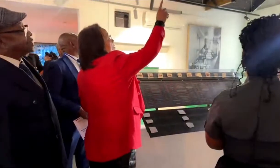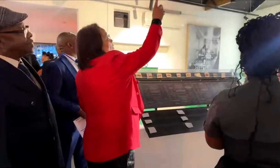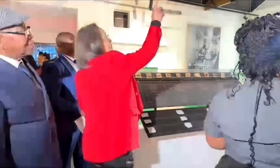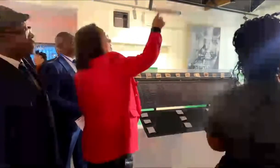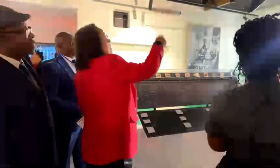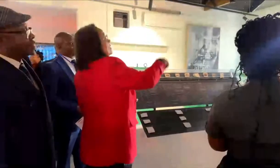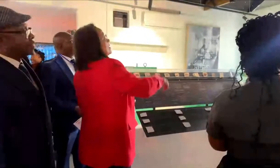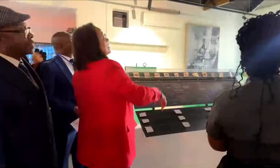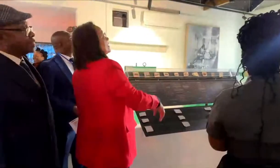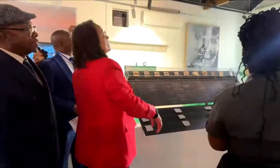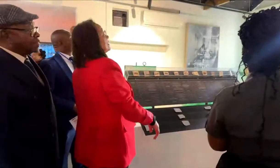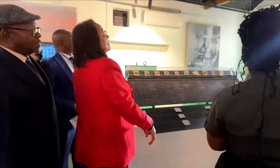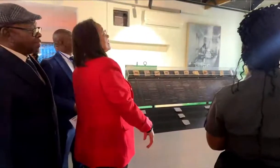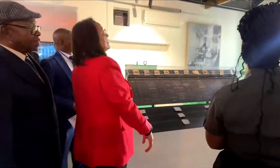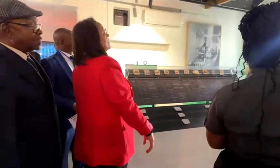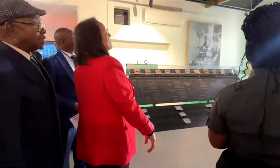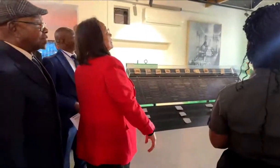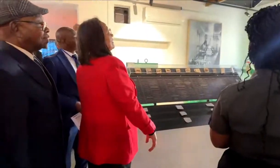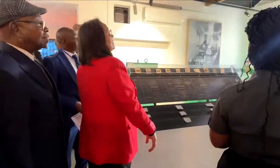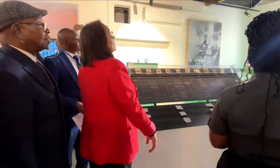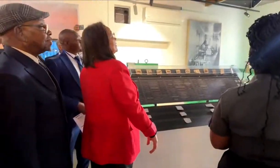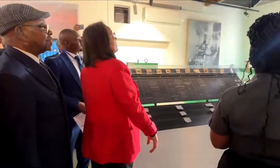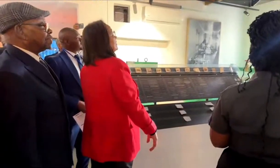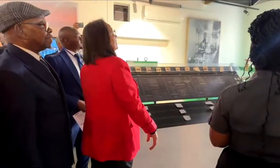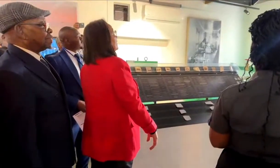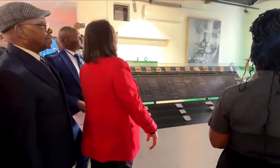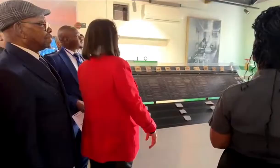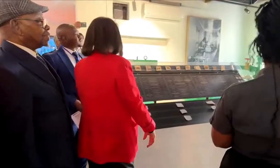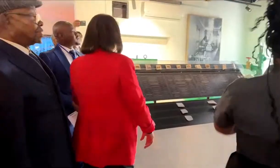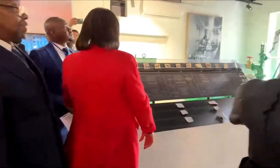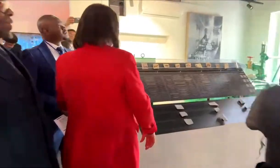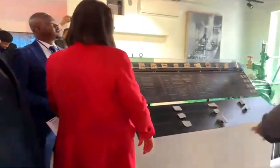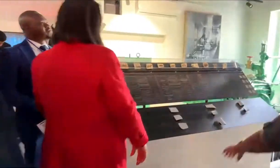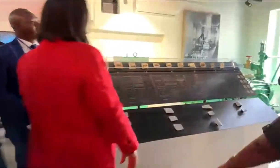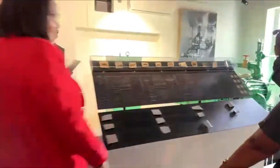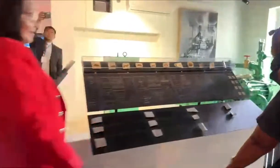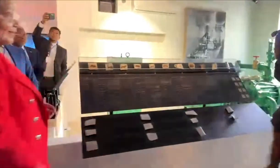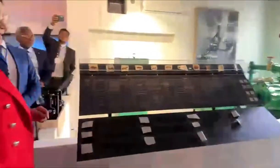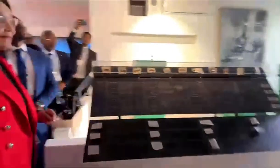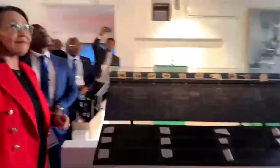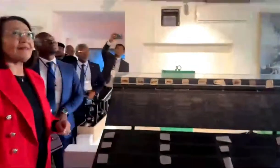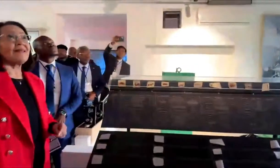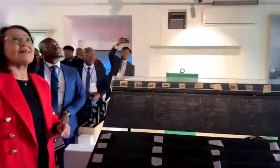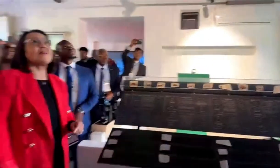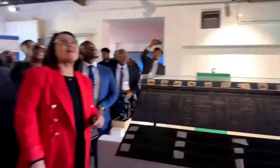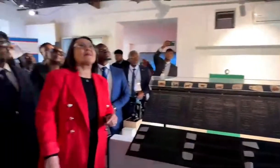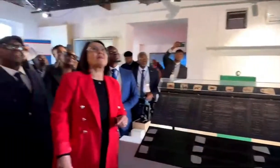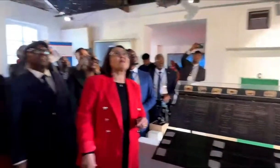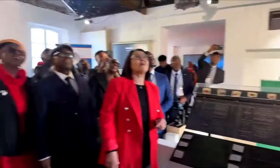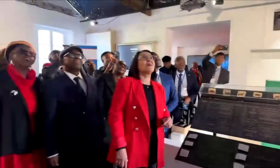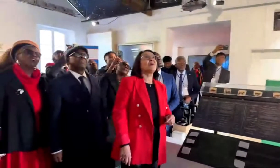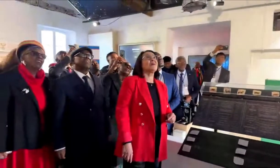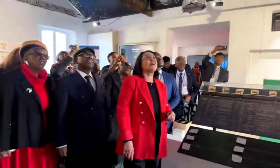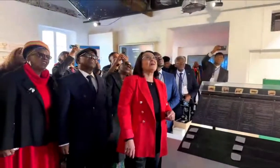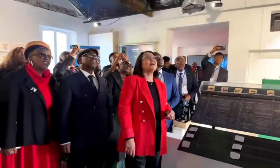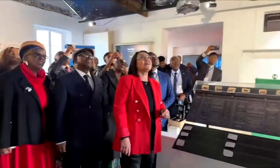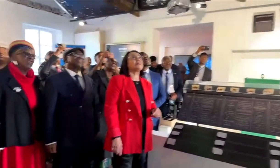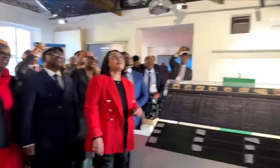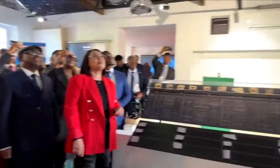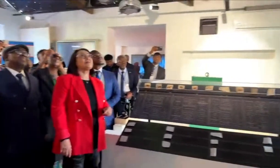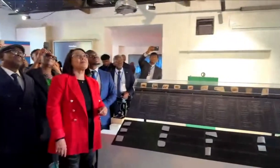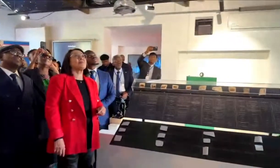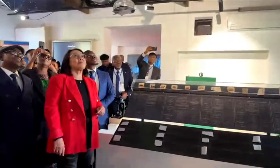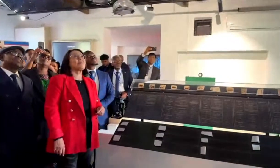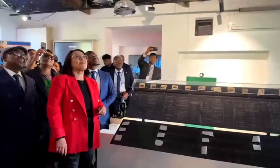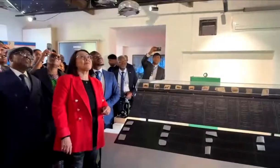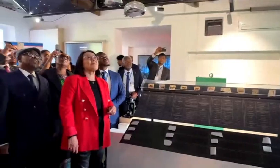For example, we have what we refer to as the Orion star. Here, they refer to it